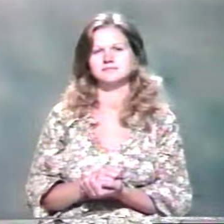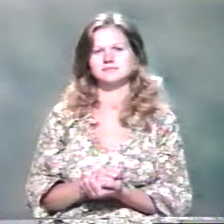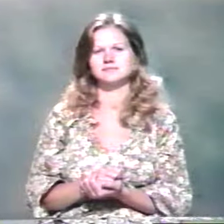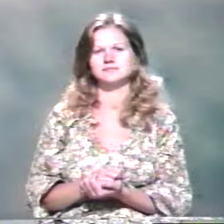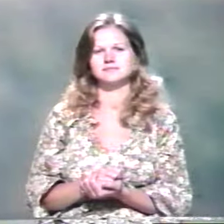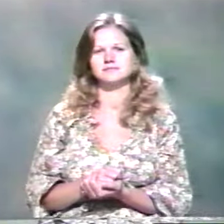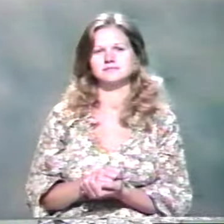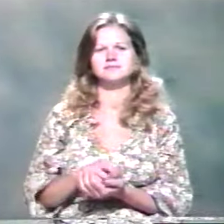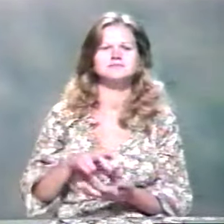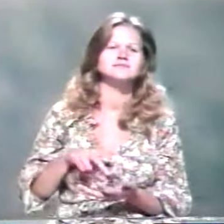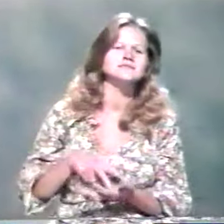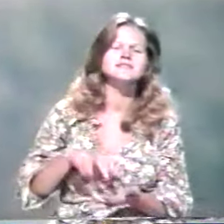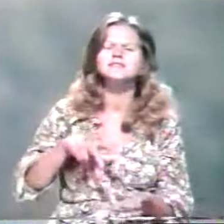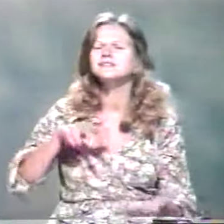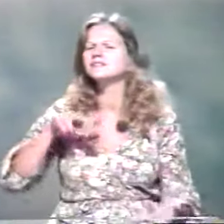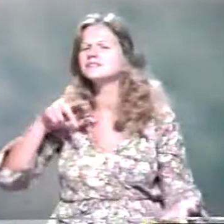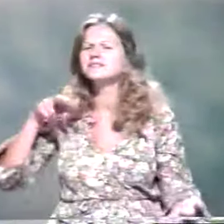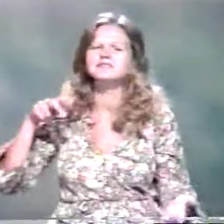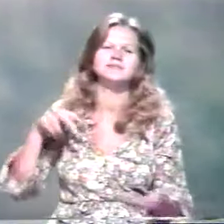facial expression.